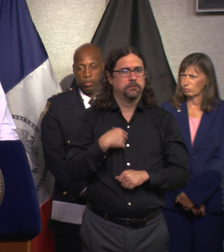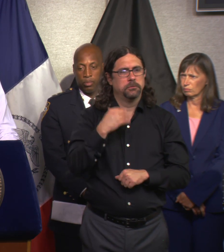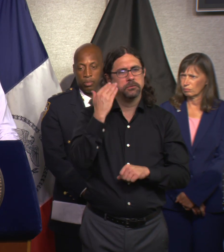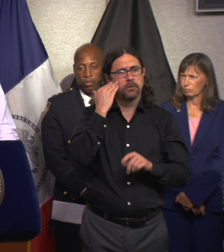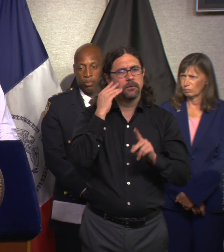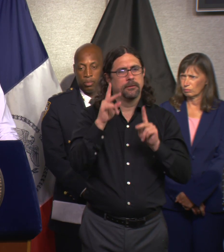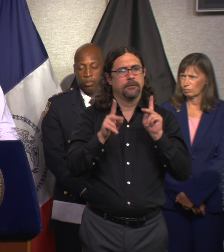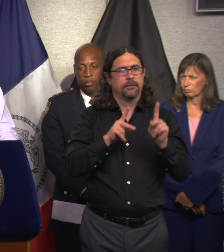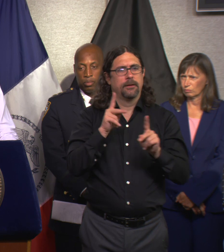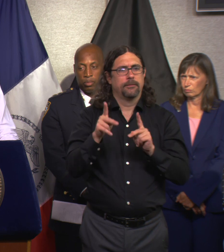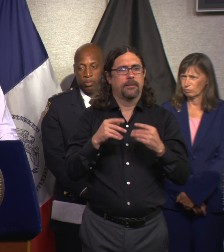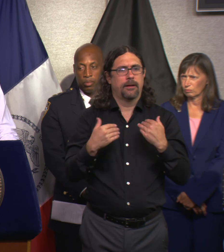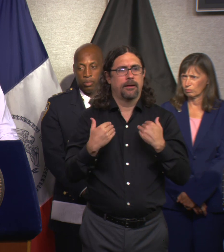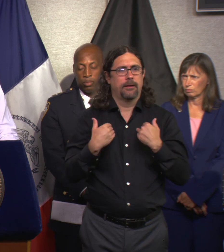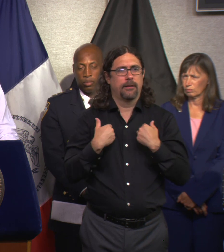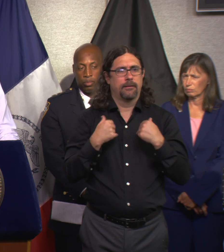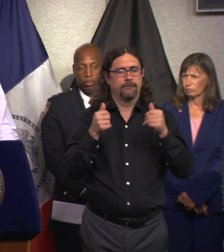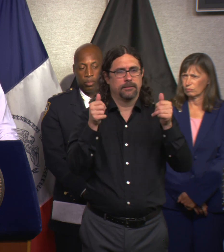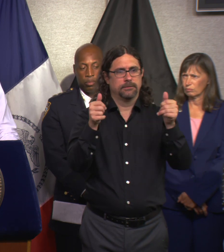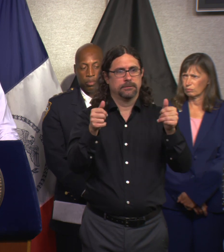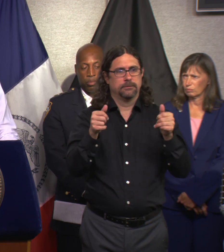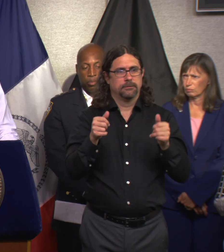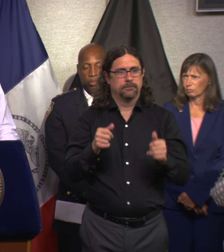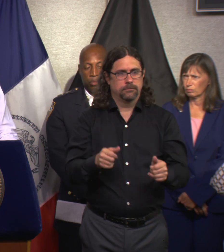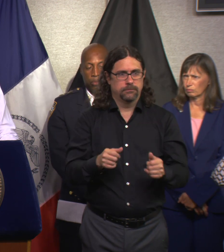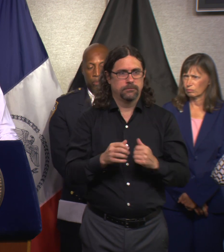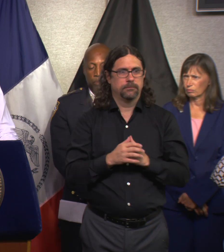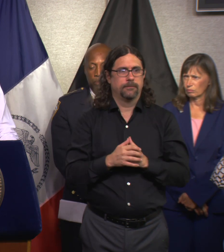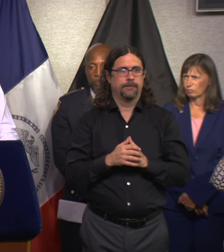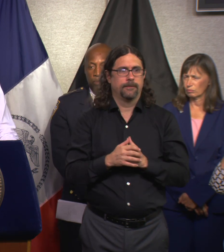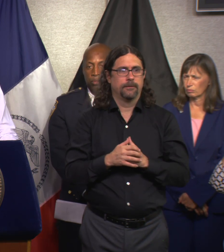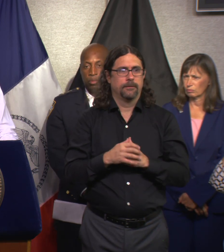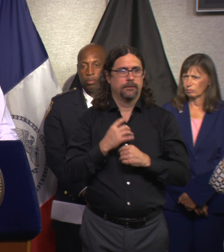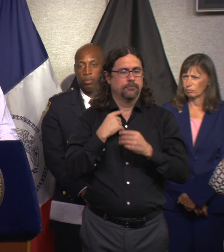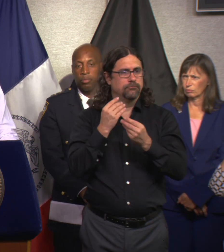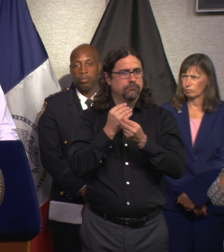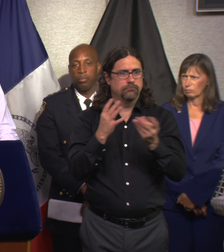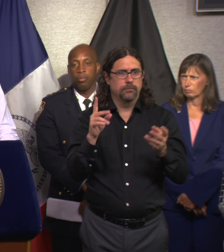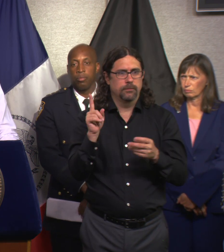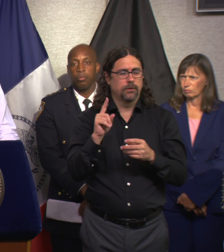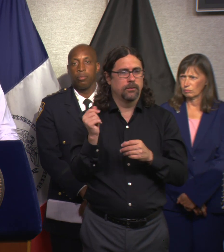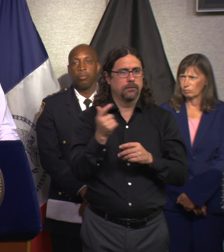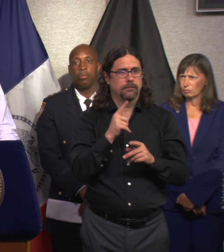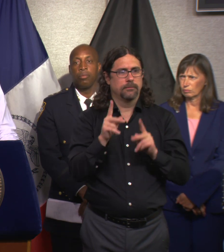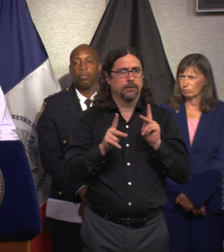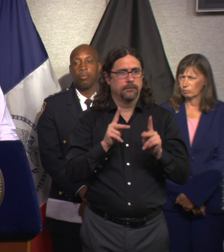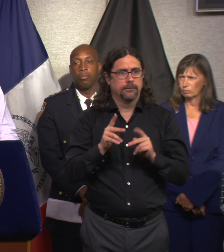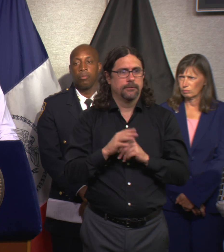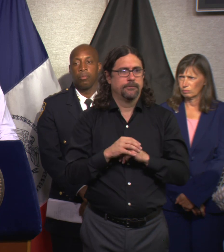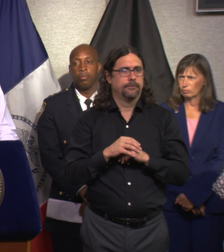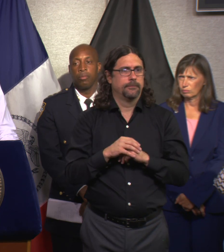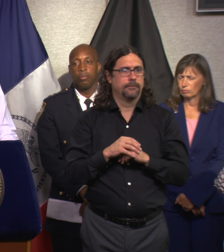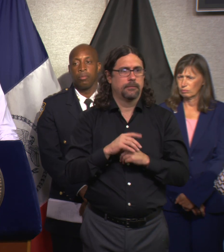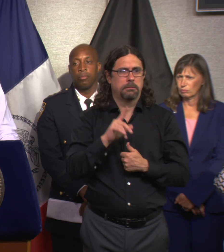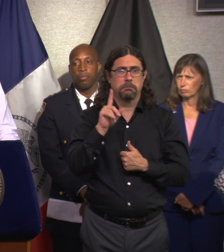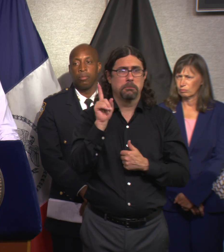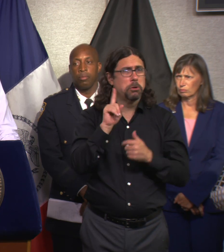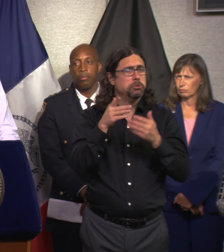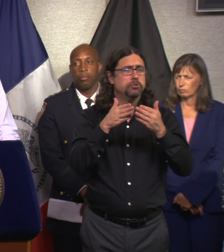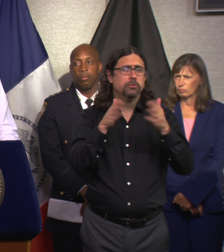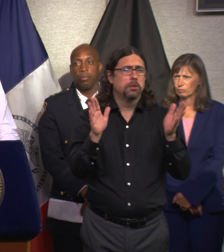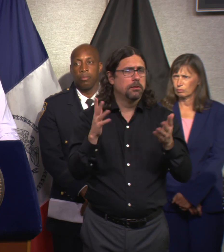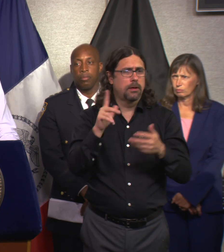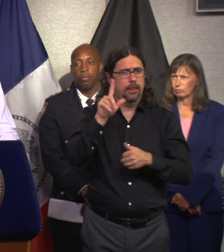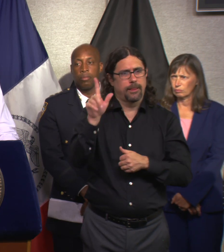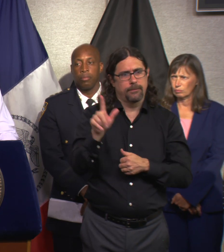notion to all New Yorkers, and we need your help to do it. We know what these places are: libraries, community centers, senior centers.